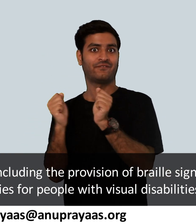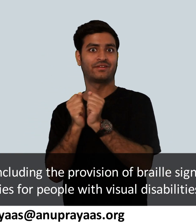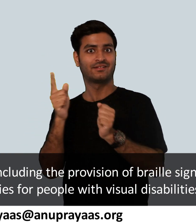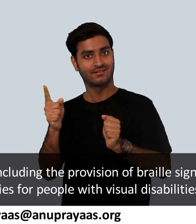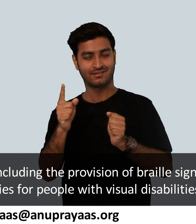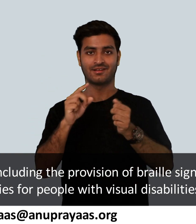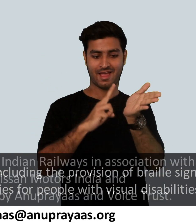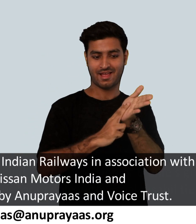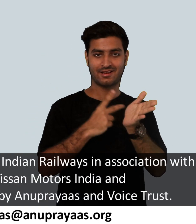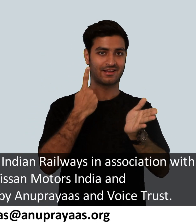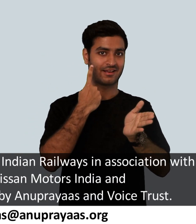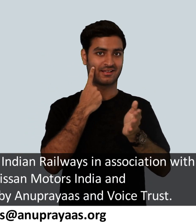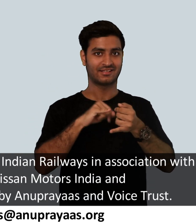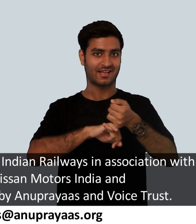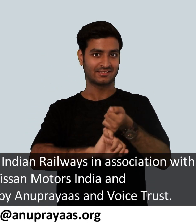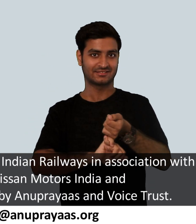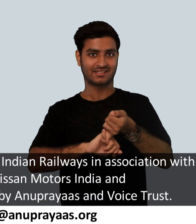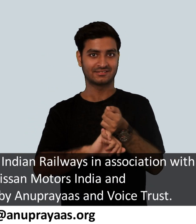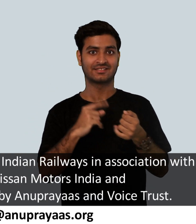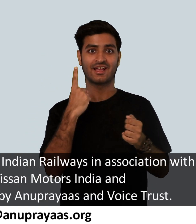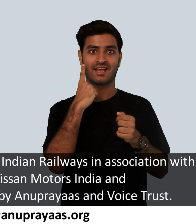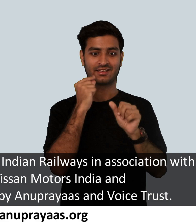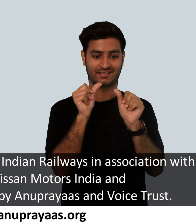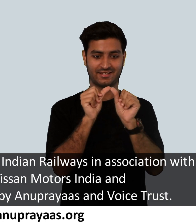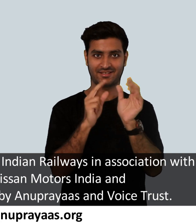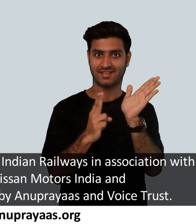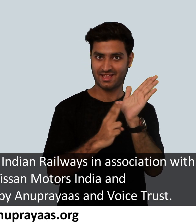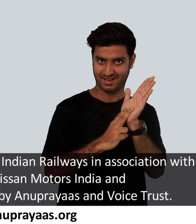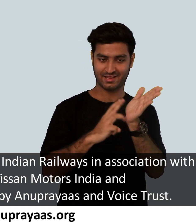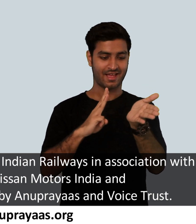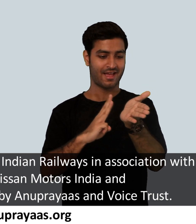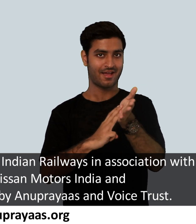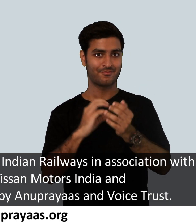disabilities, was driven by Indian Railways in collaboration with